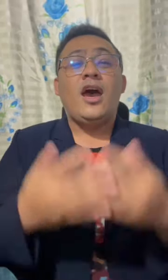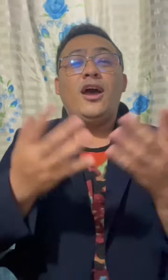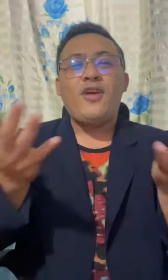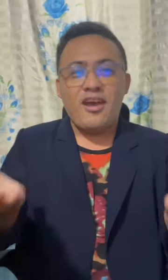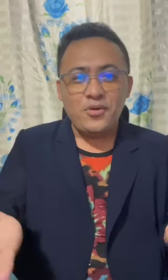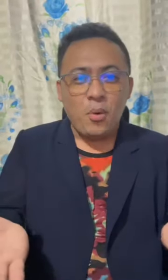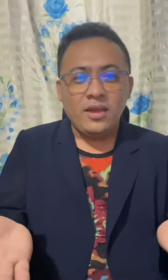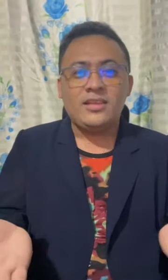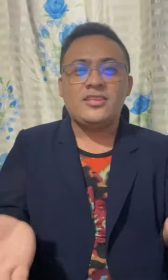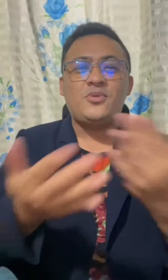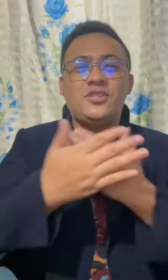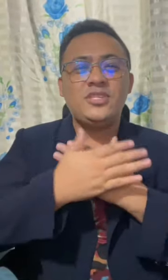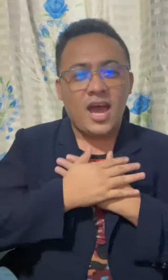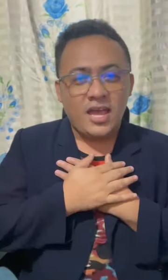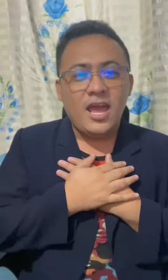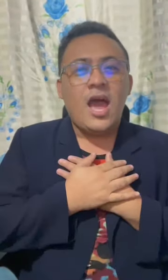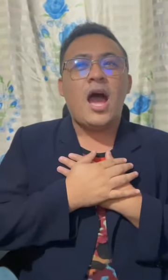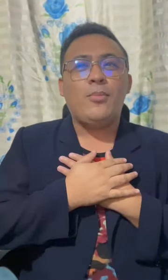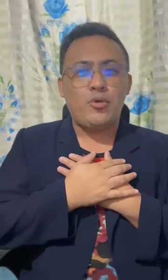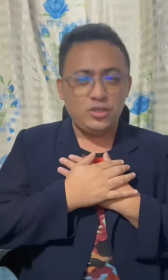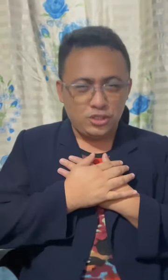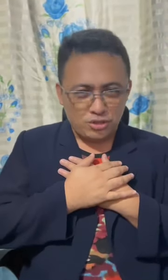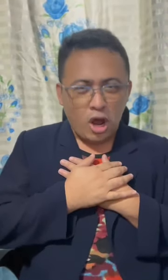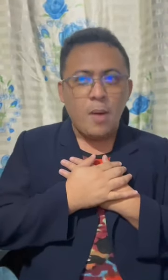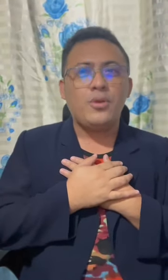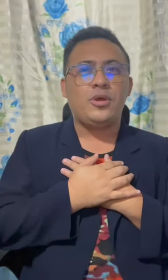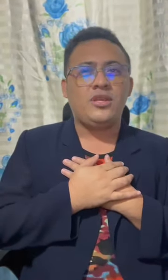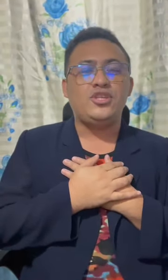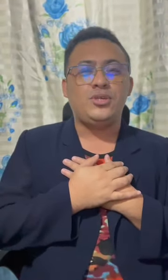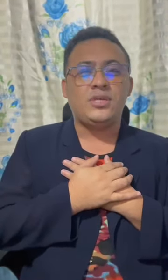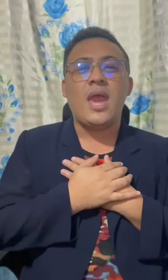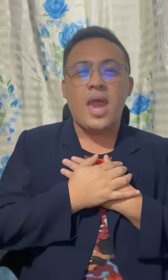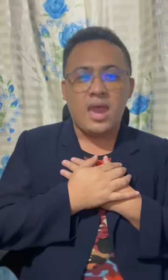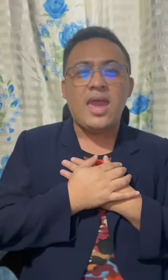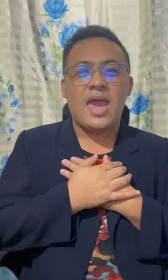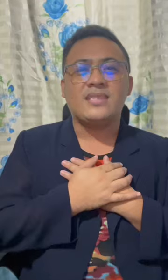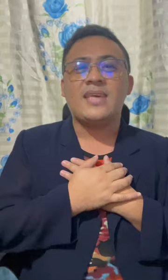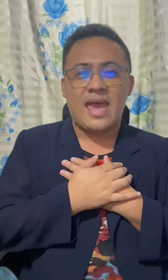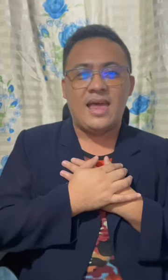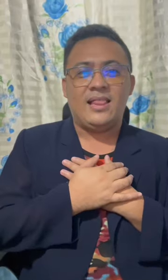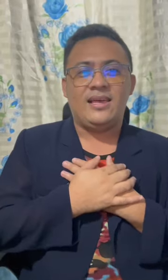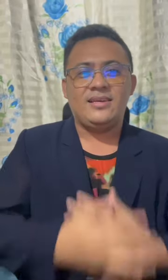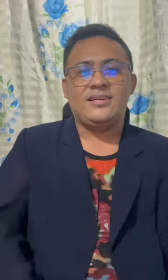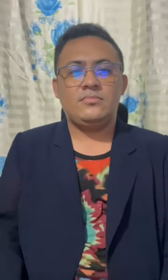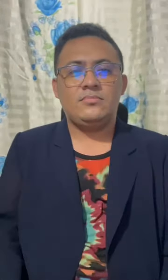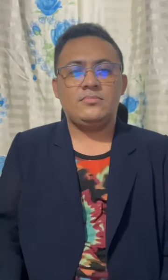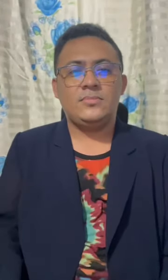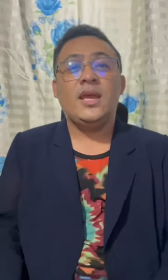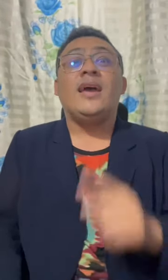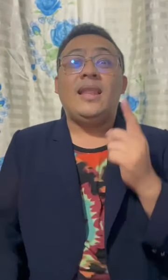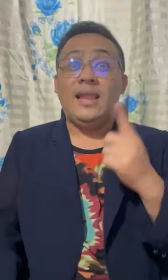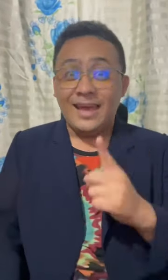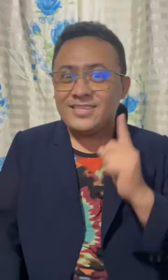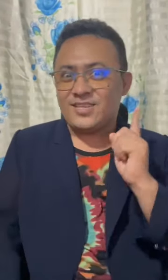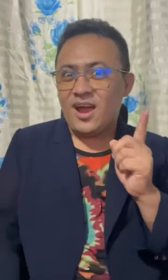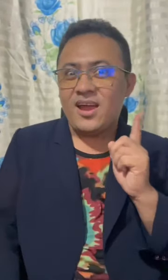Hello everyone, this is Reggie Daan. I'm going to do common greetings using ASL. Let's start!